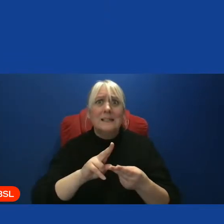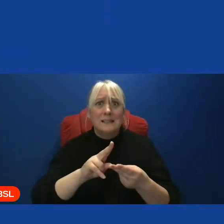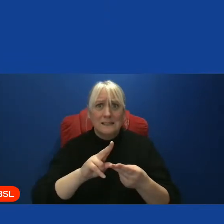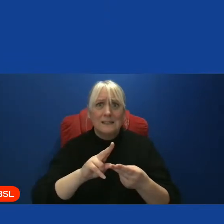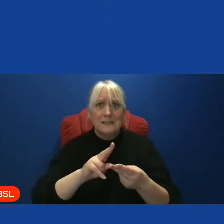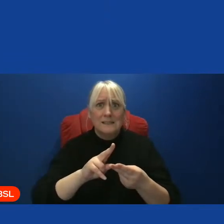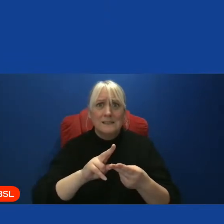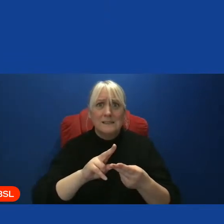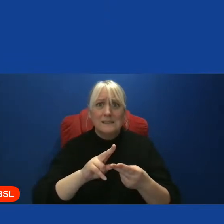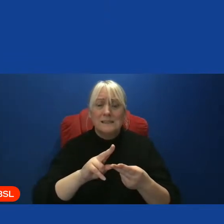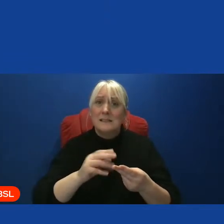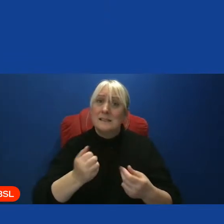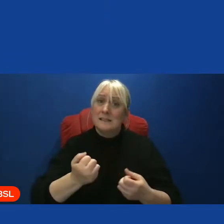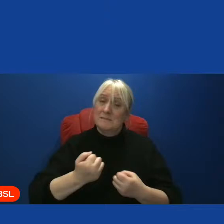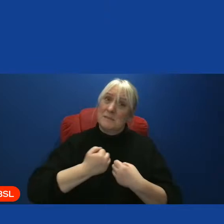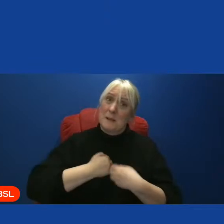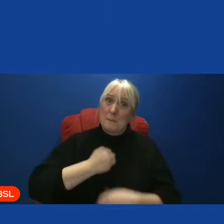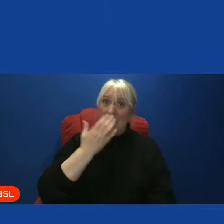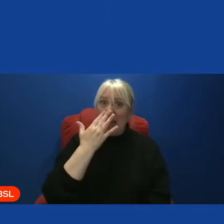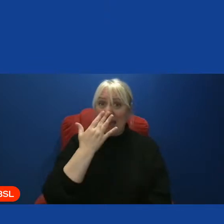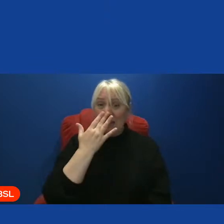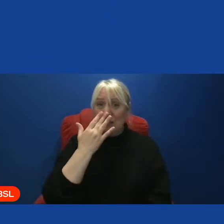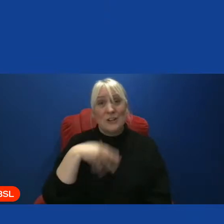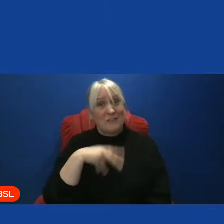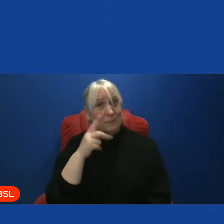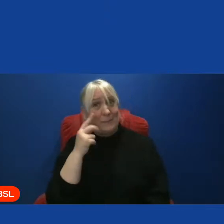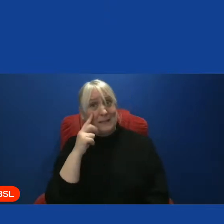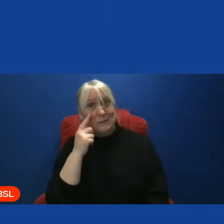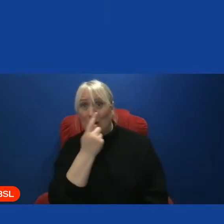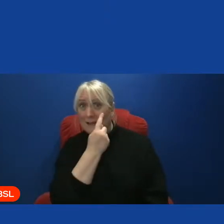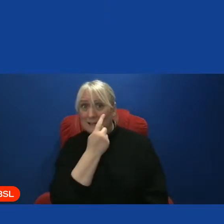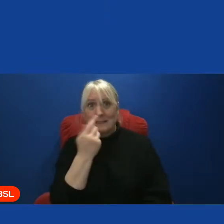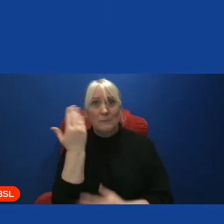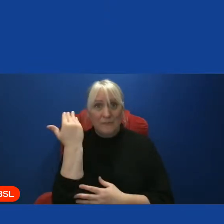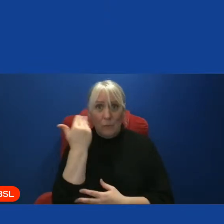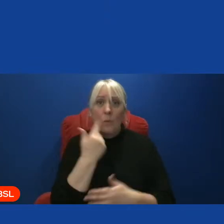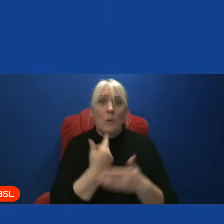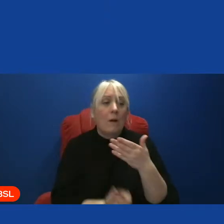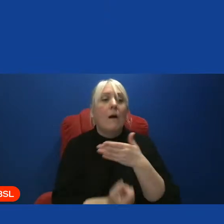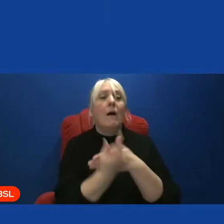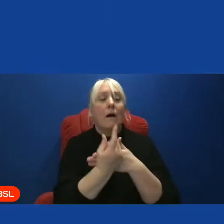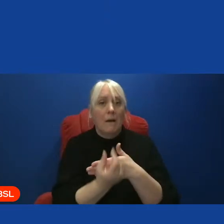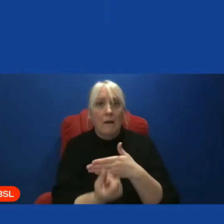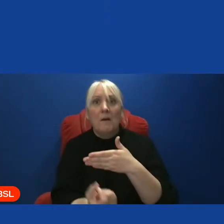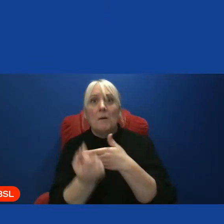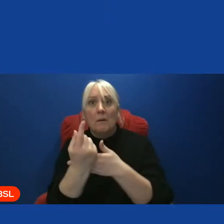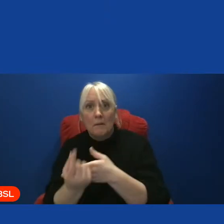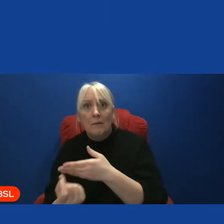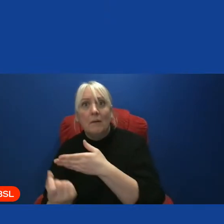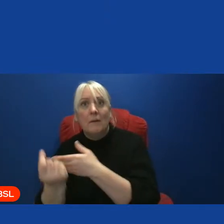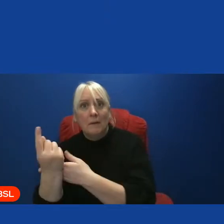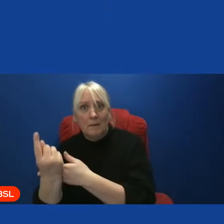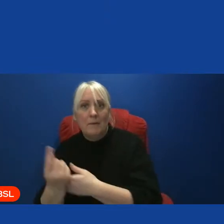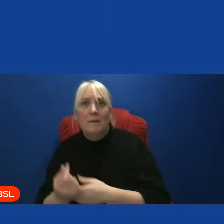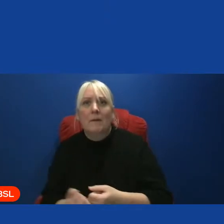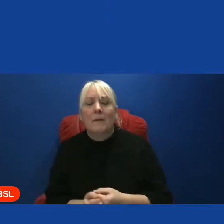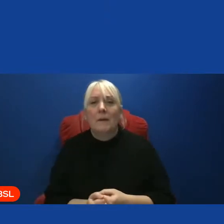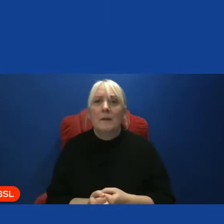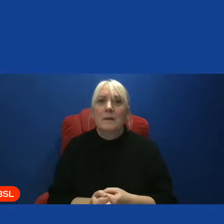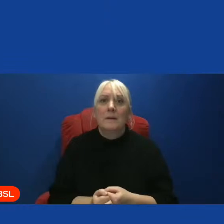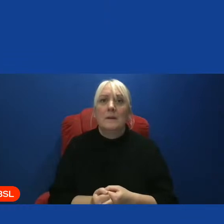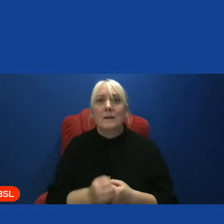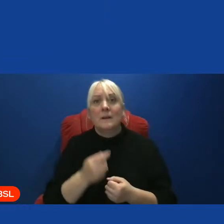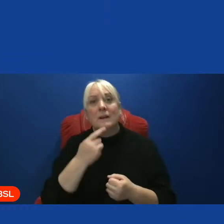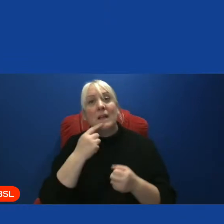respects, at my age, I have seen it all before. That slogan about